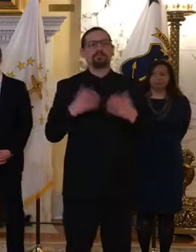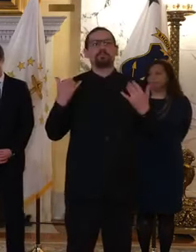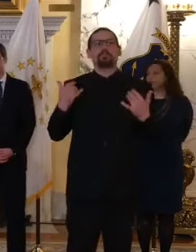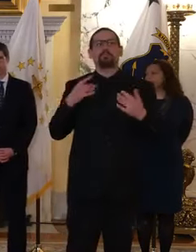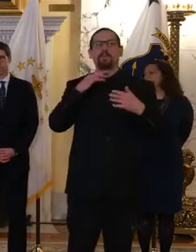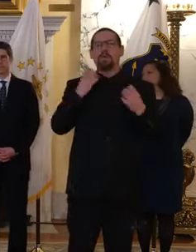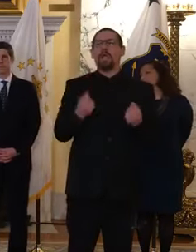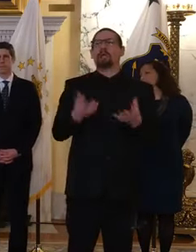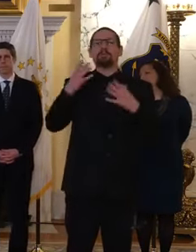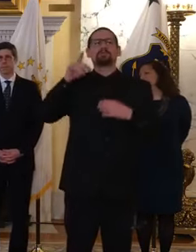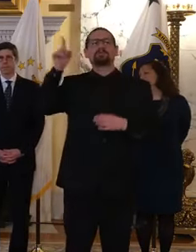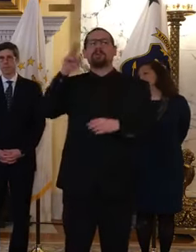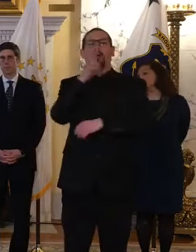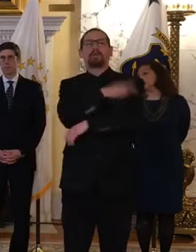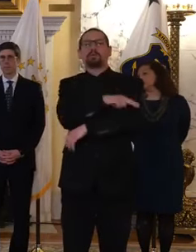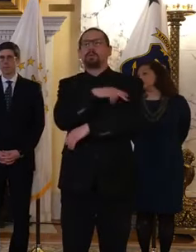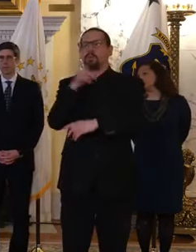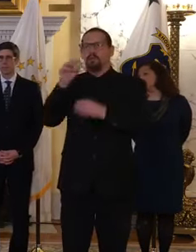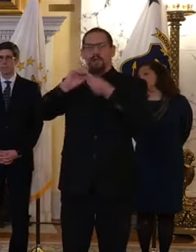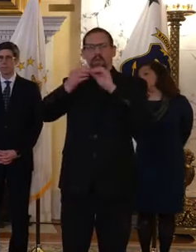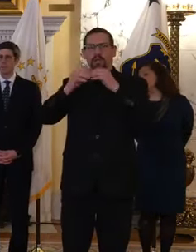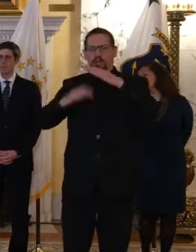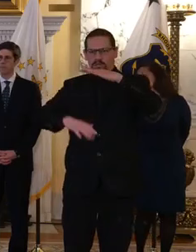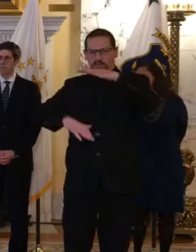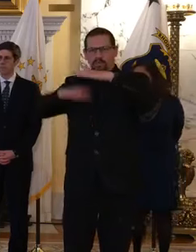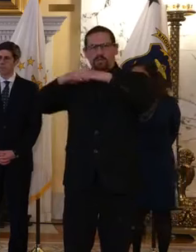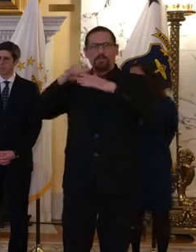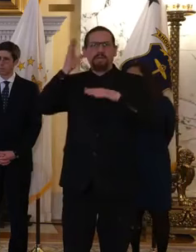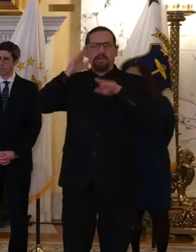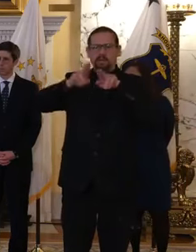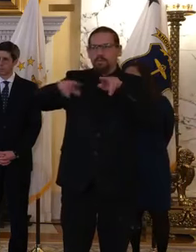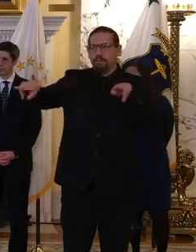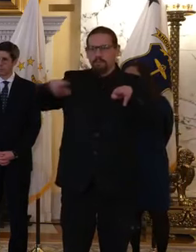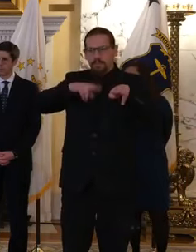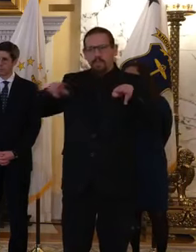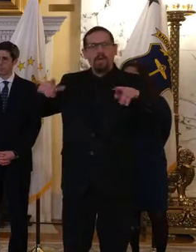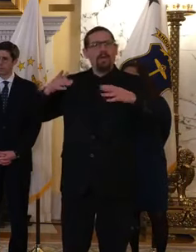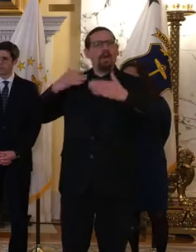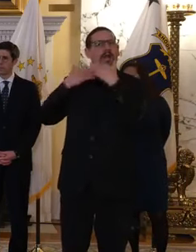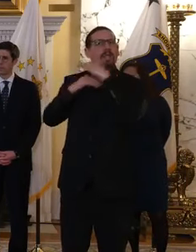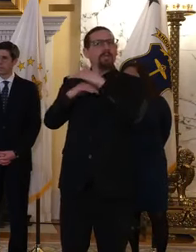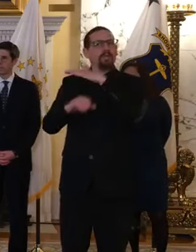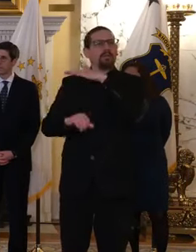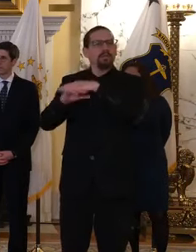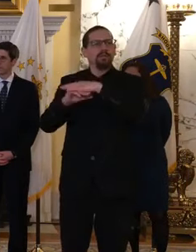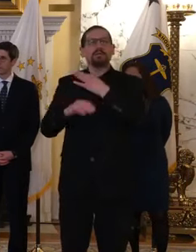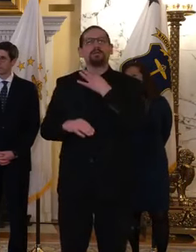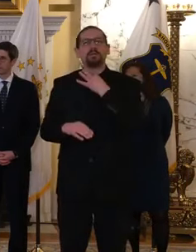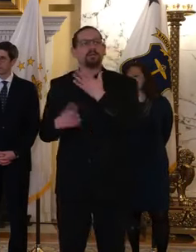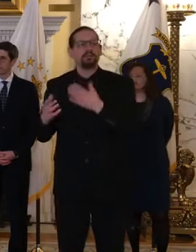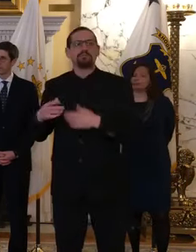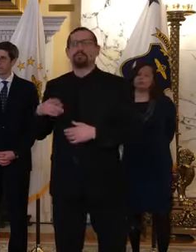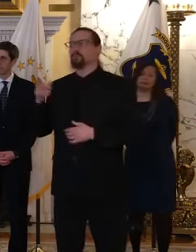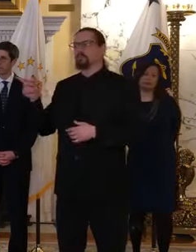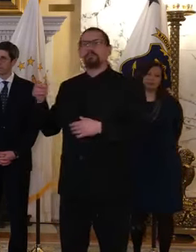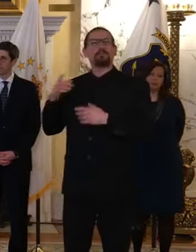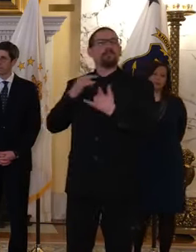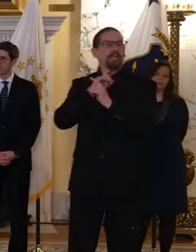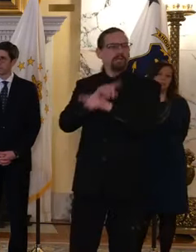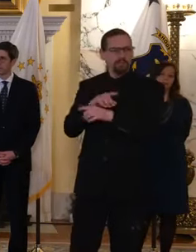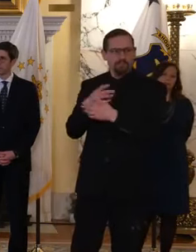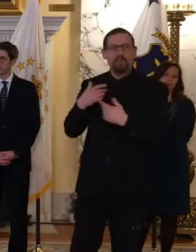So prior to this, we had done well as a state in maintaining our ventilator supply. There were over 200